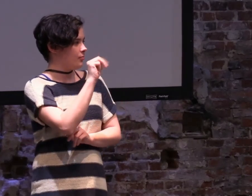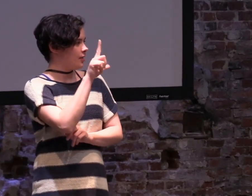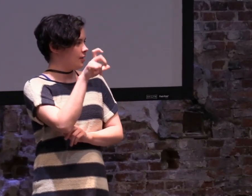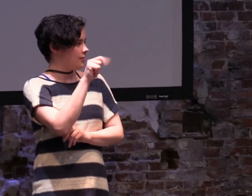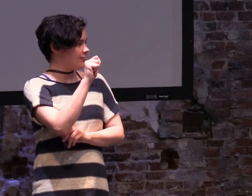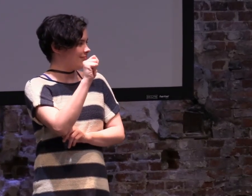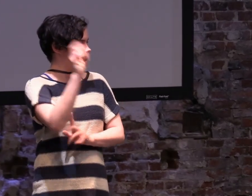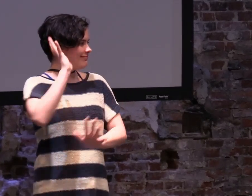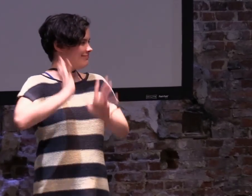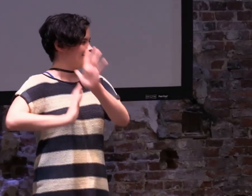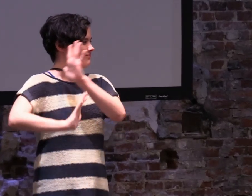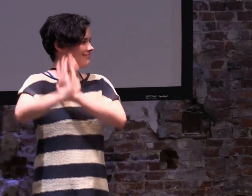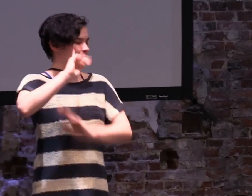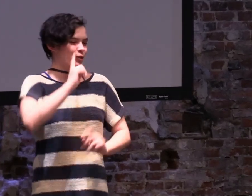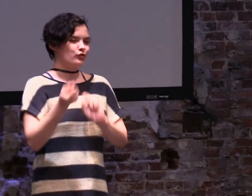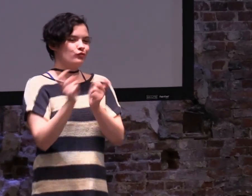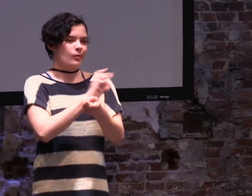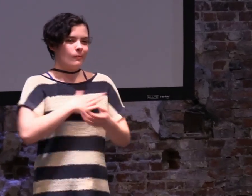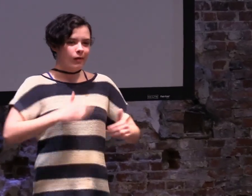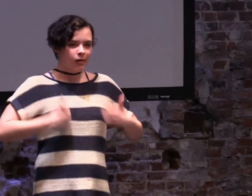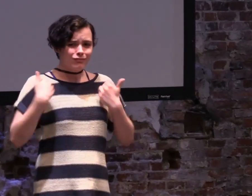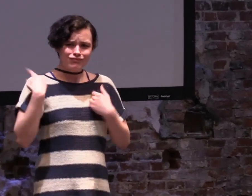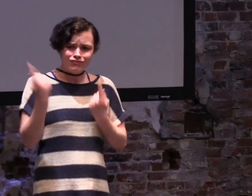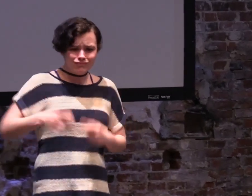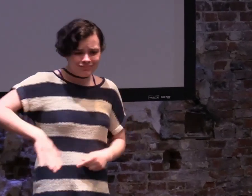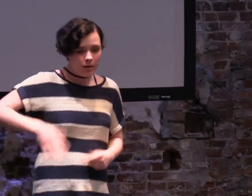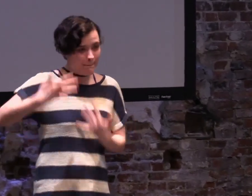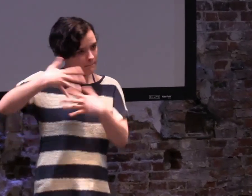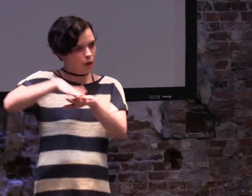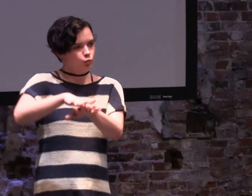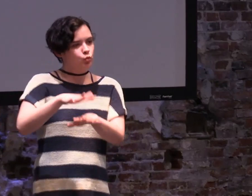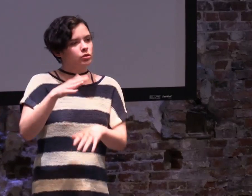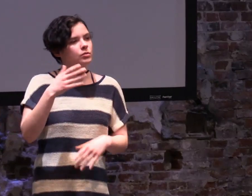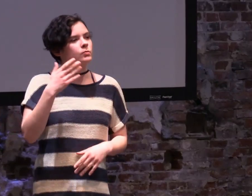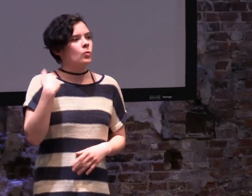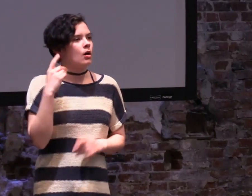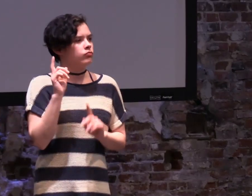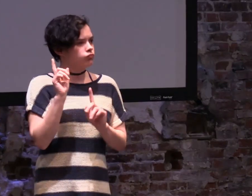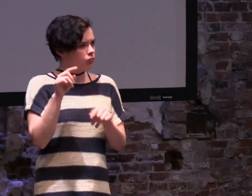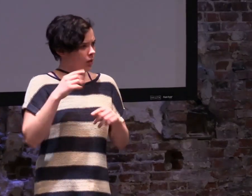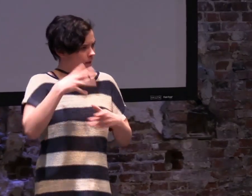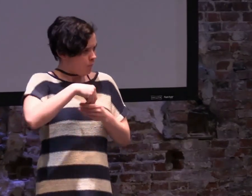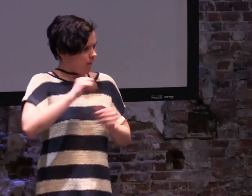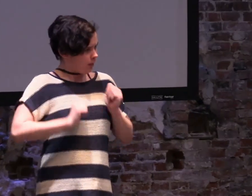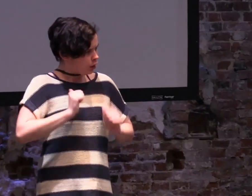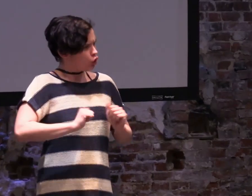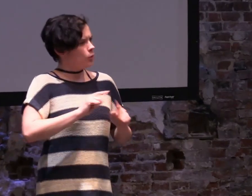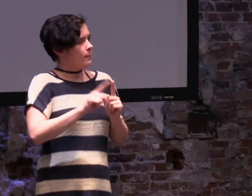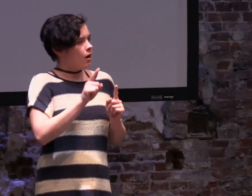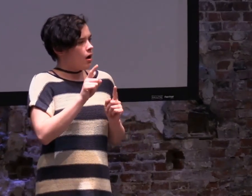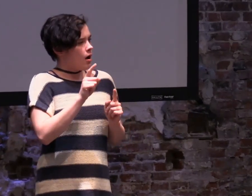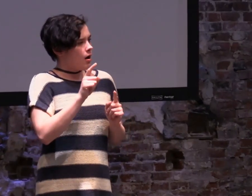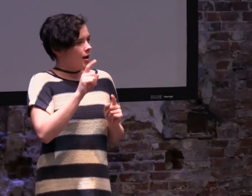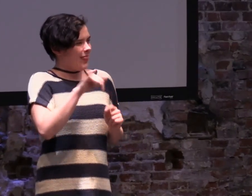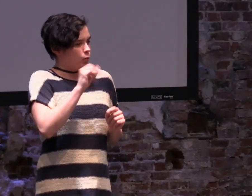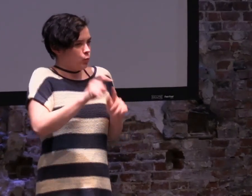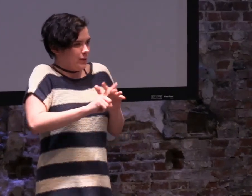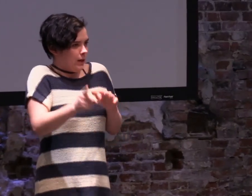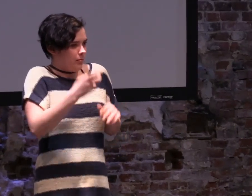first experience in deaf theater at the National Theater of the Deaf. I was in a mainstream program. I attended theater a